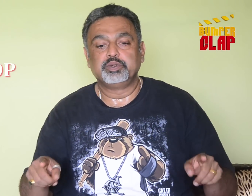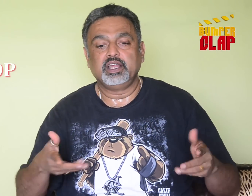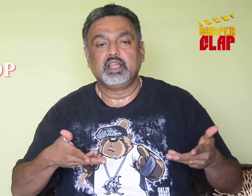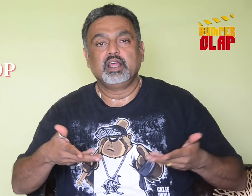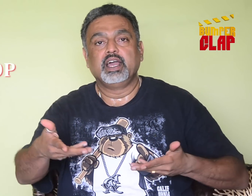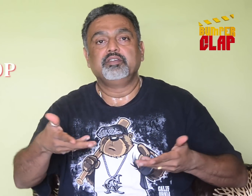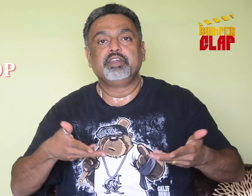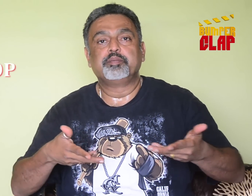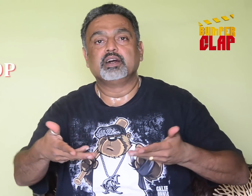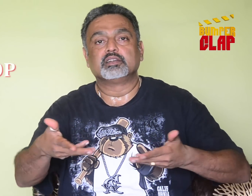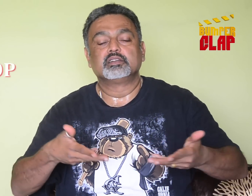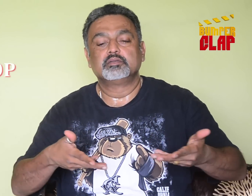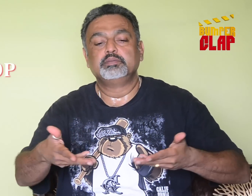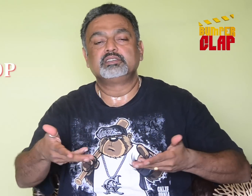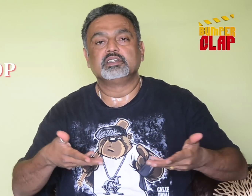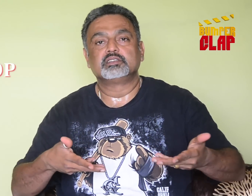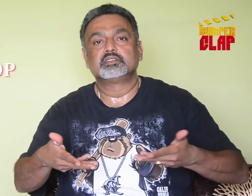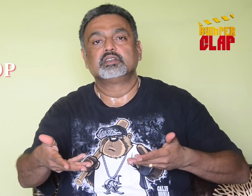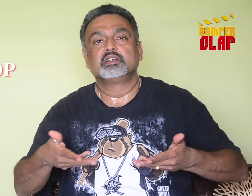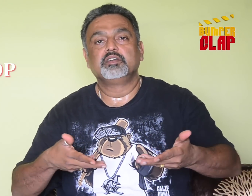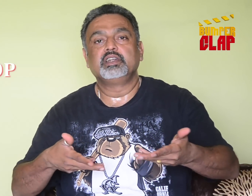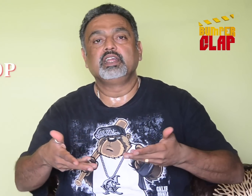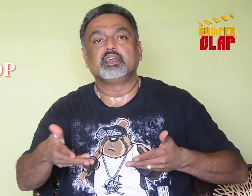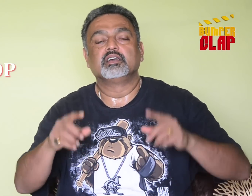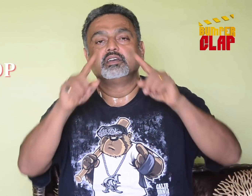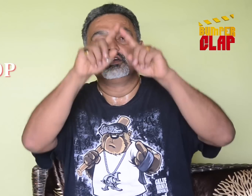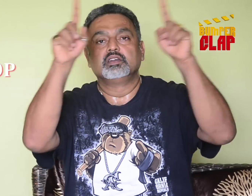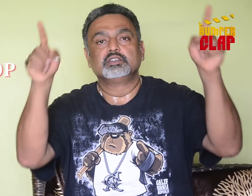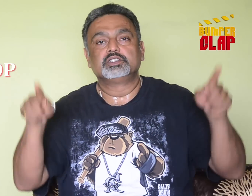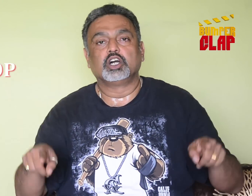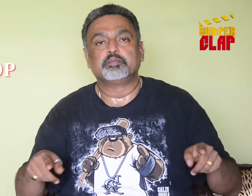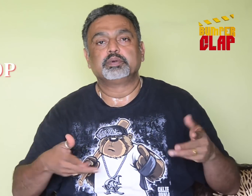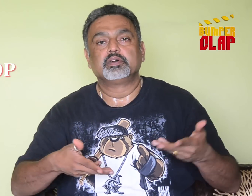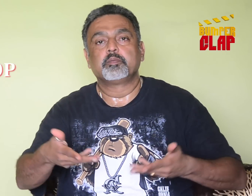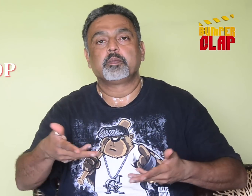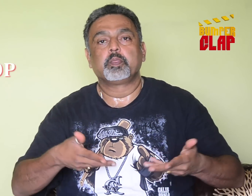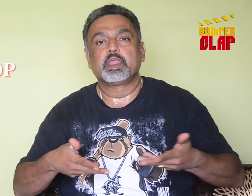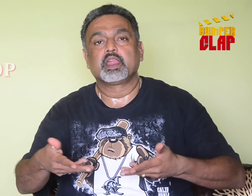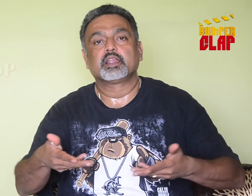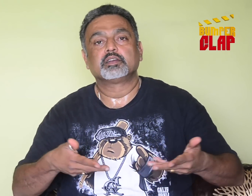Archway and yapa, business, give and take, shop.